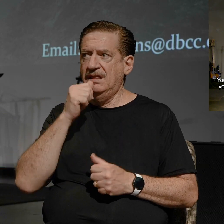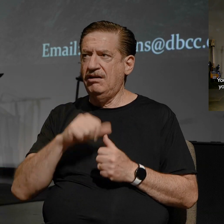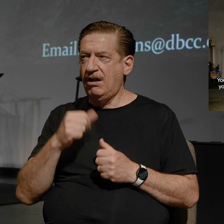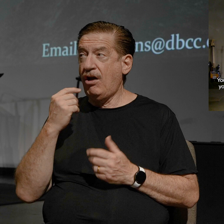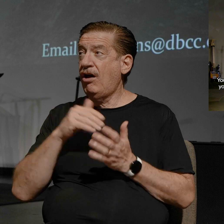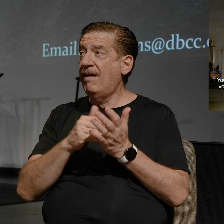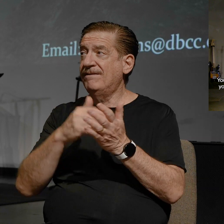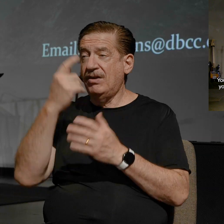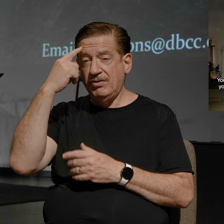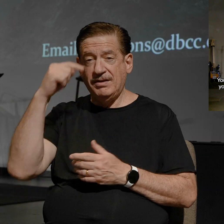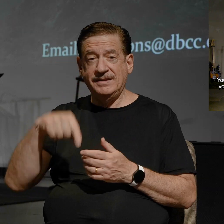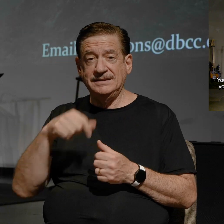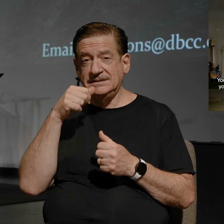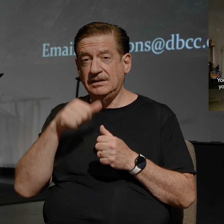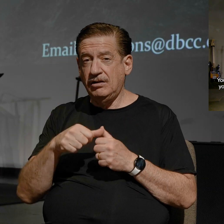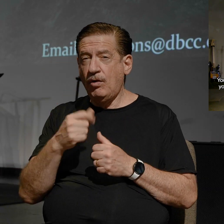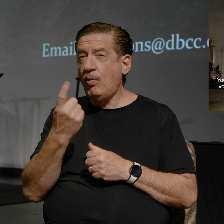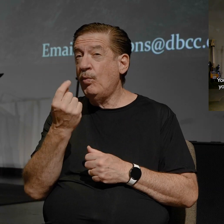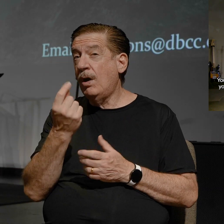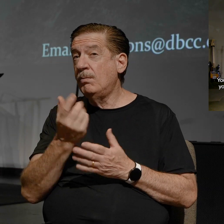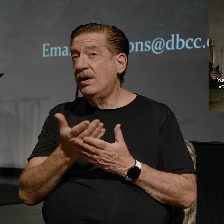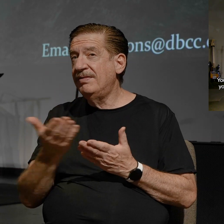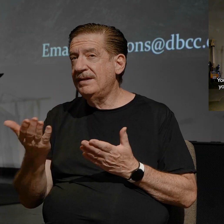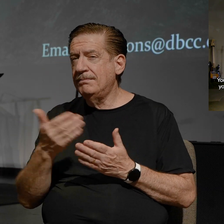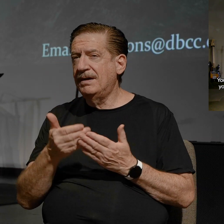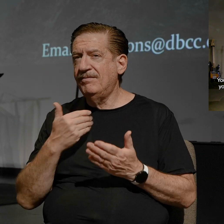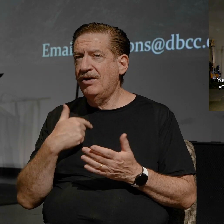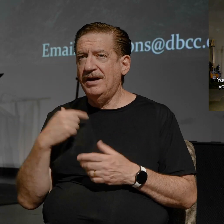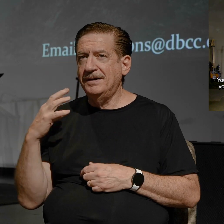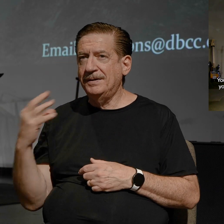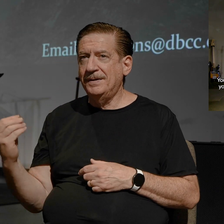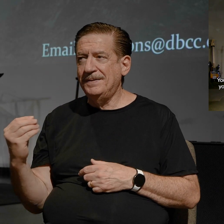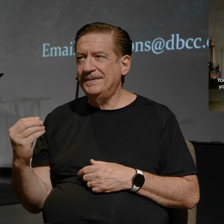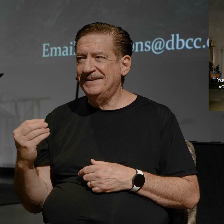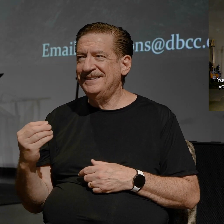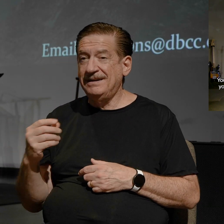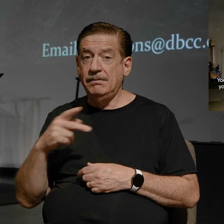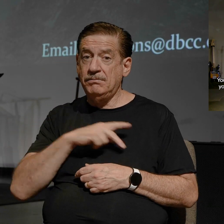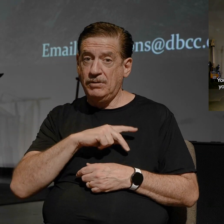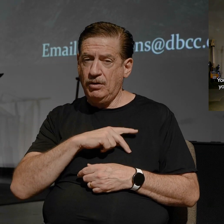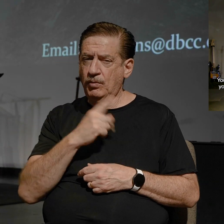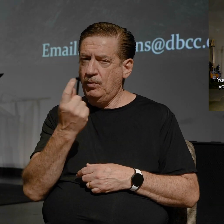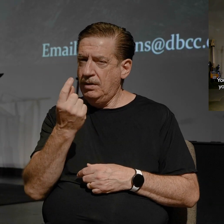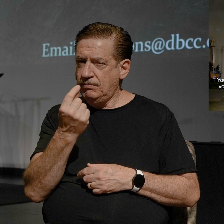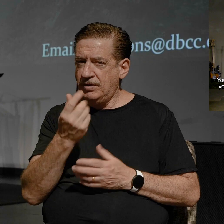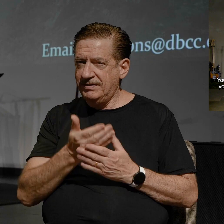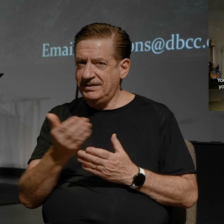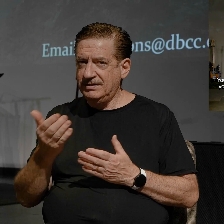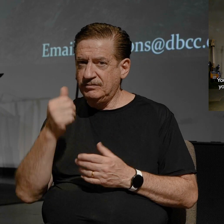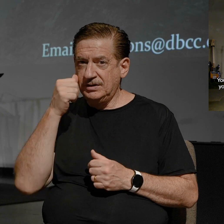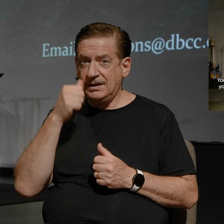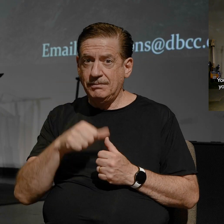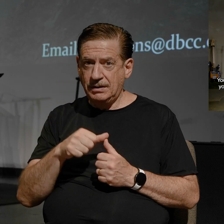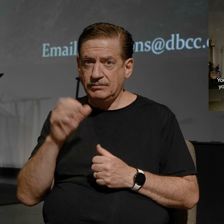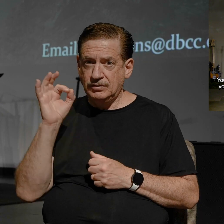as under the heading, one more thing before I go. It's as if Paul's like, hey, Timothy, one more thing. Oh, remember, preach this. Oh, remember to